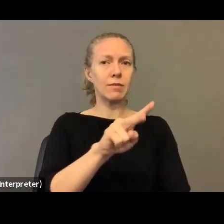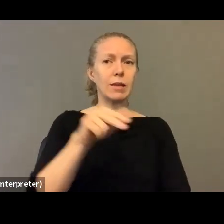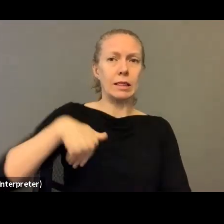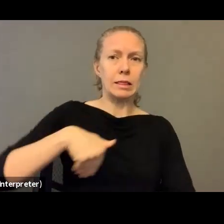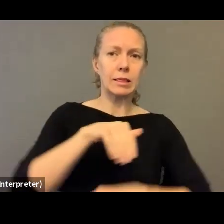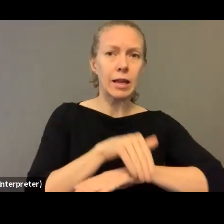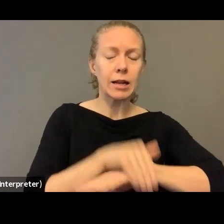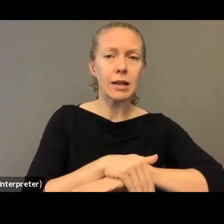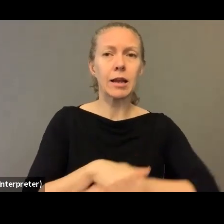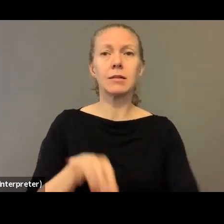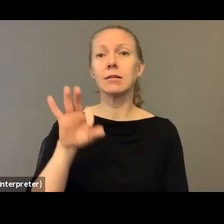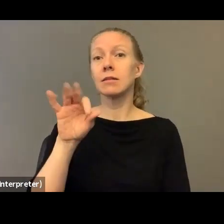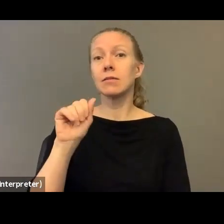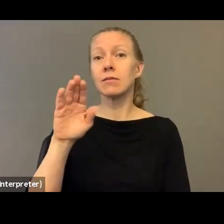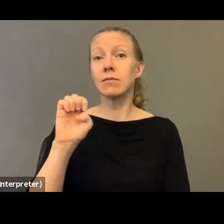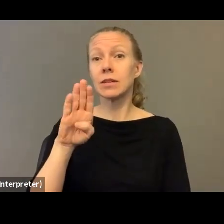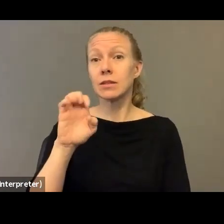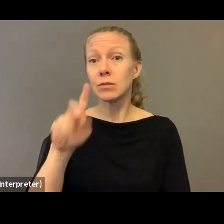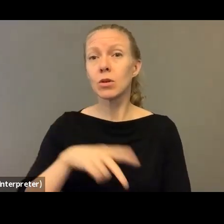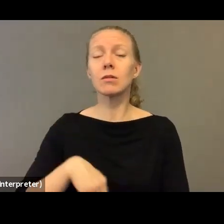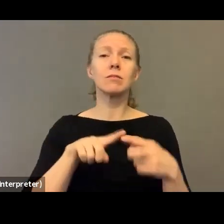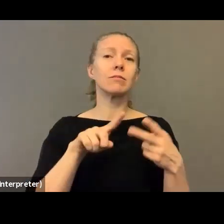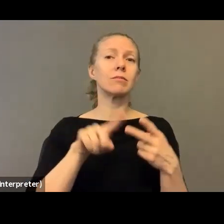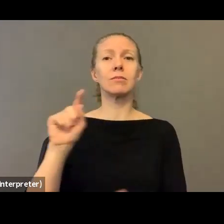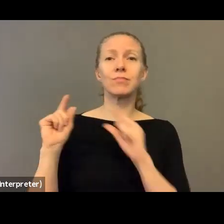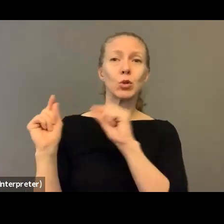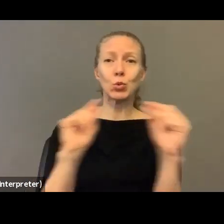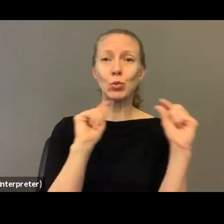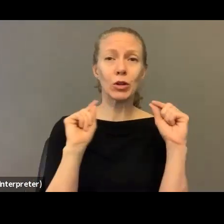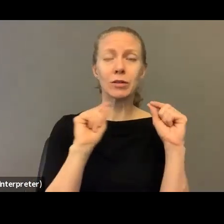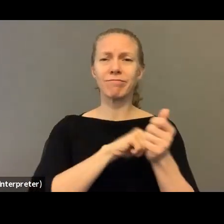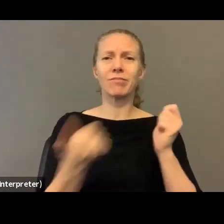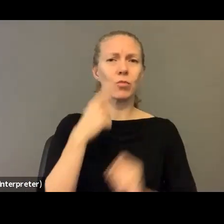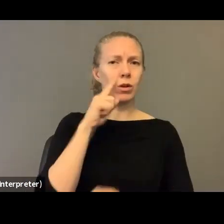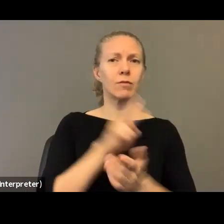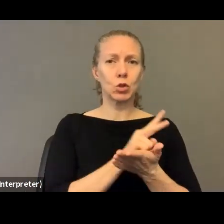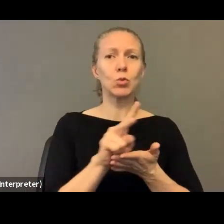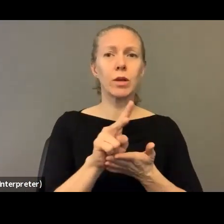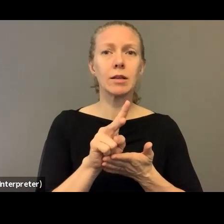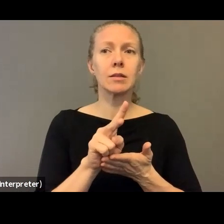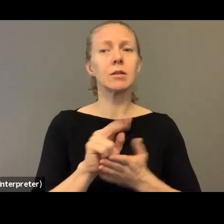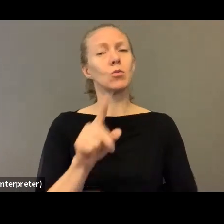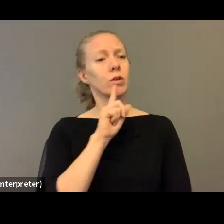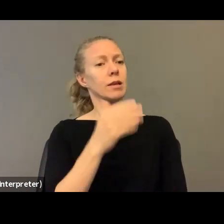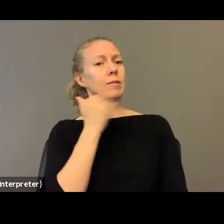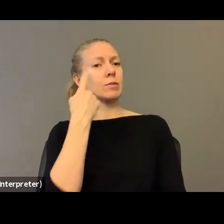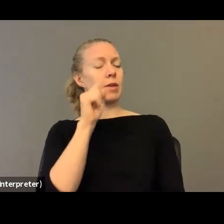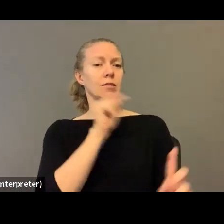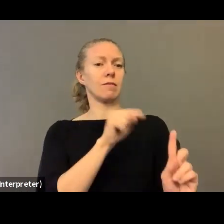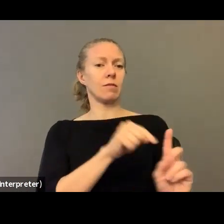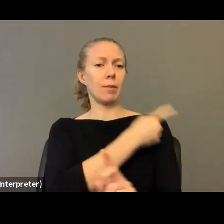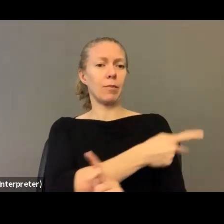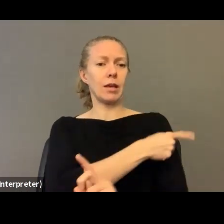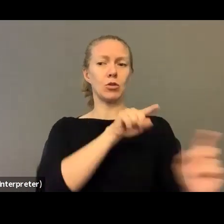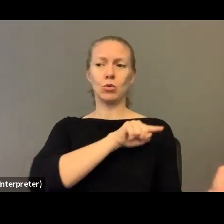for 2 weeks. Ultimately, it is best for the patient to submit himself for psychological observation for 48 hours